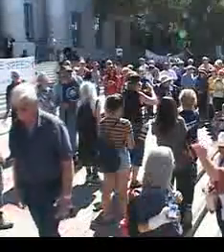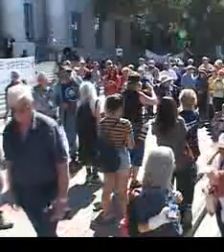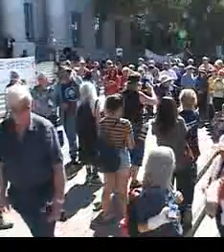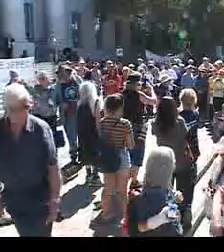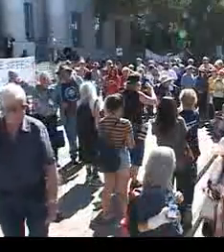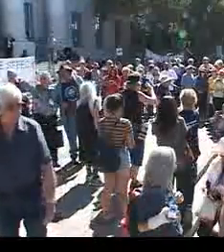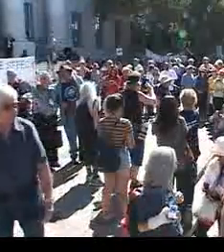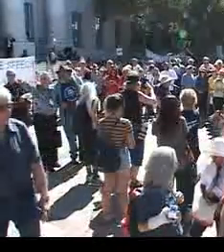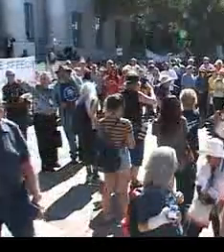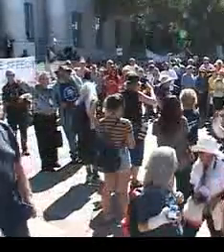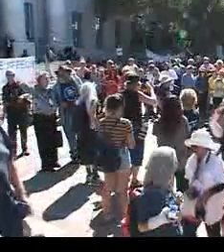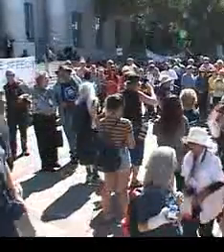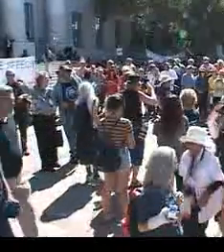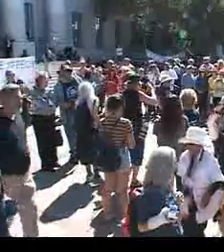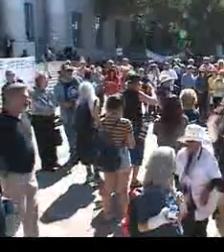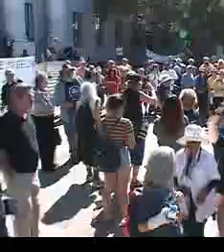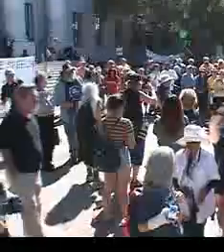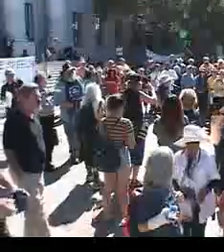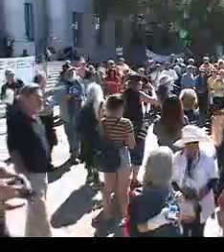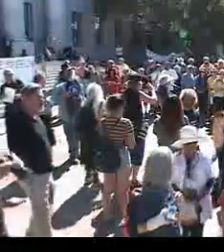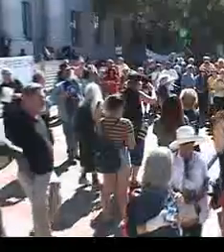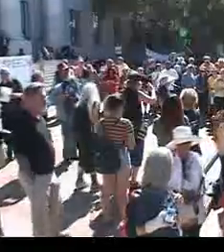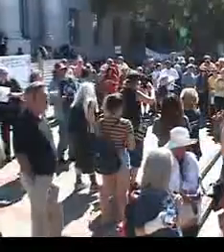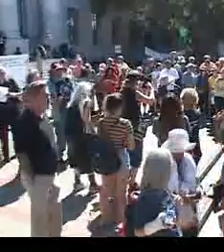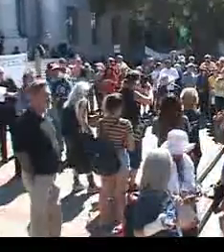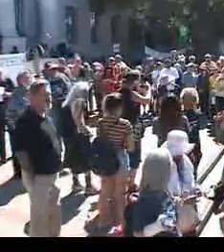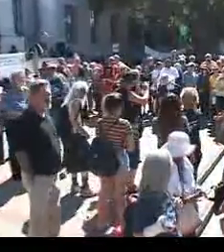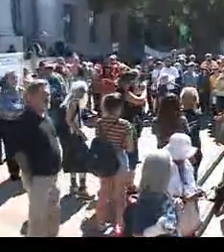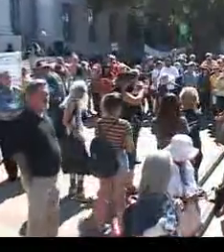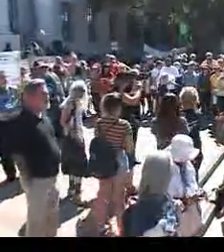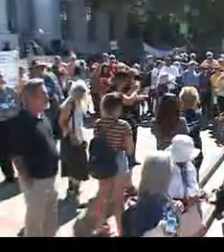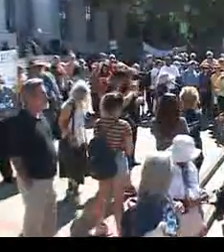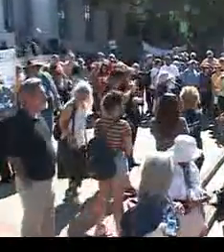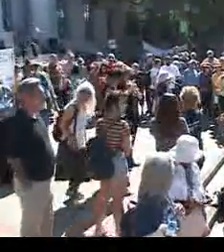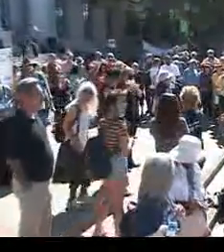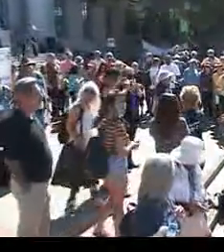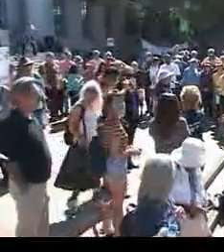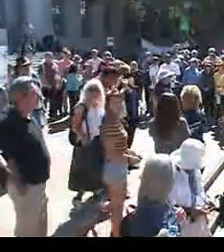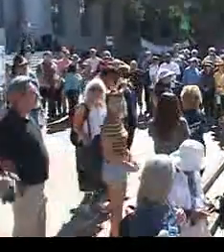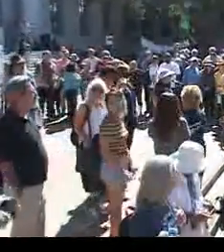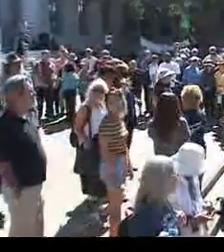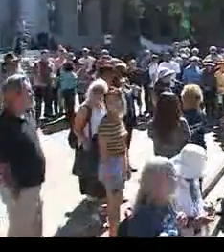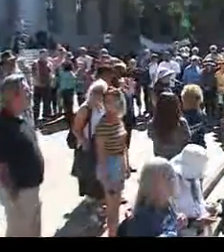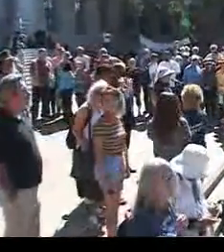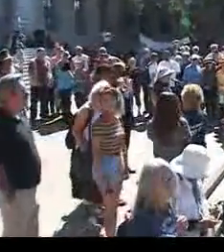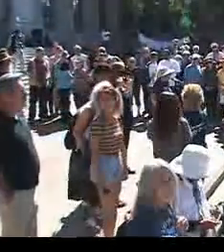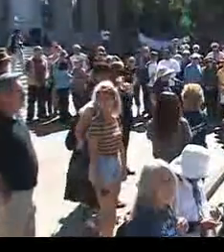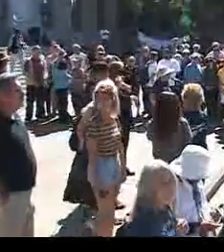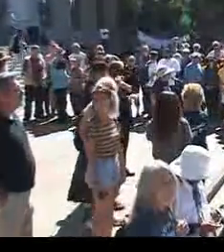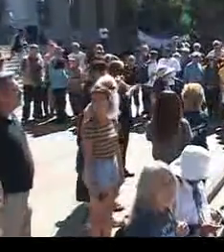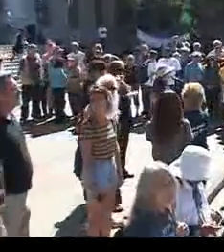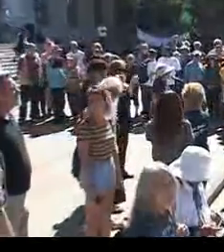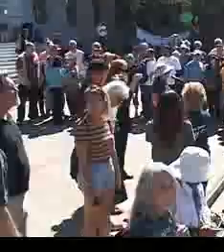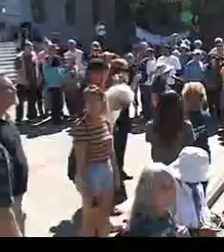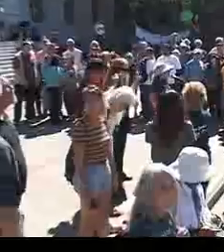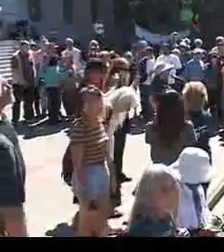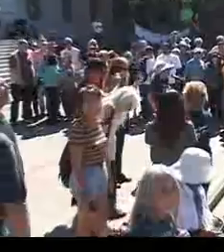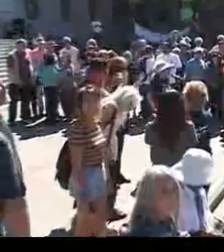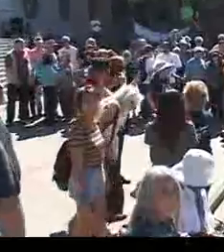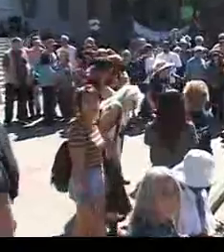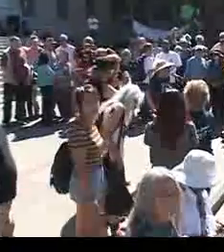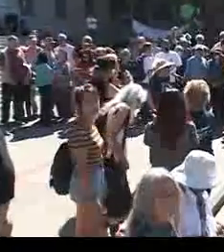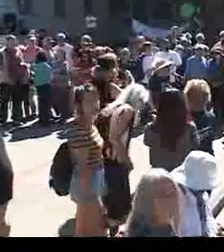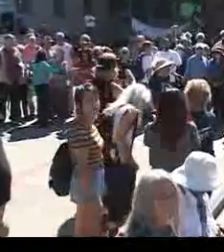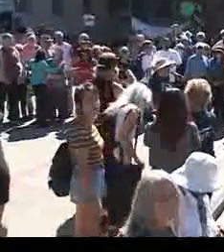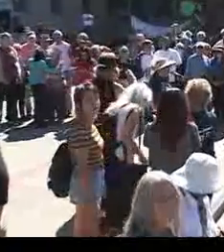advertising a whole bunch of causes. But in the fall of 1964, you